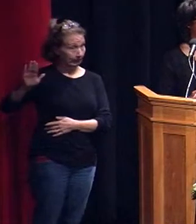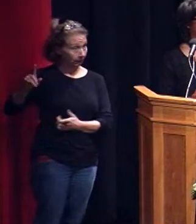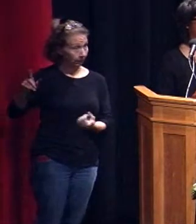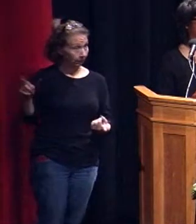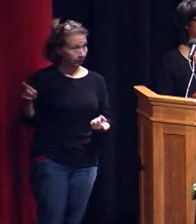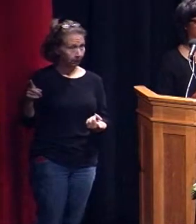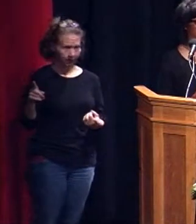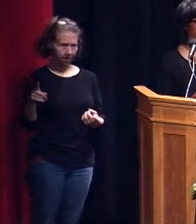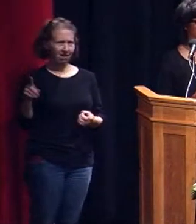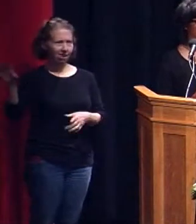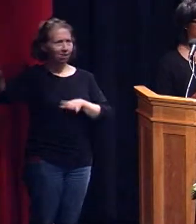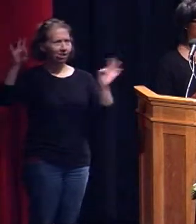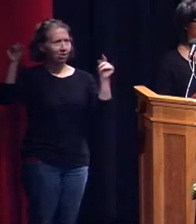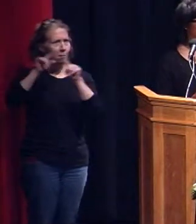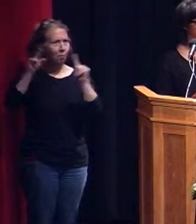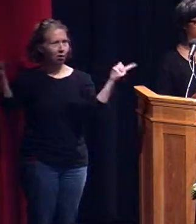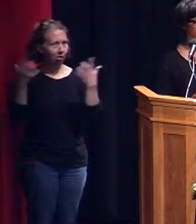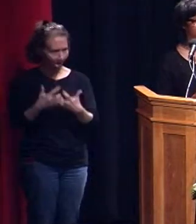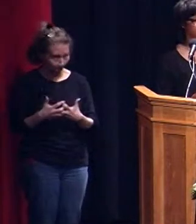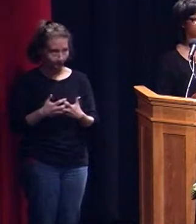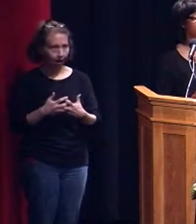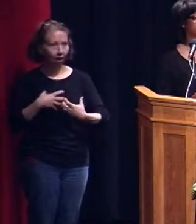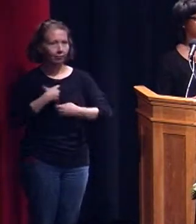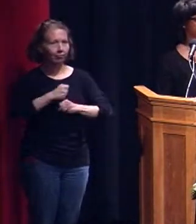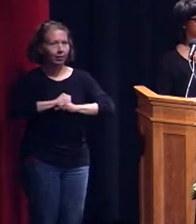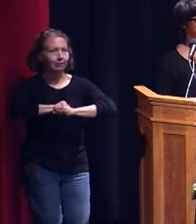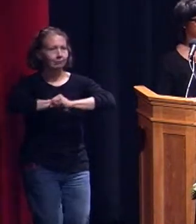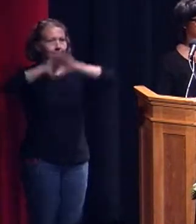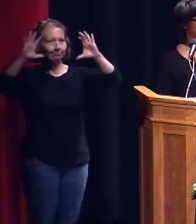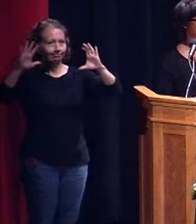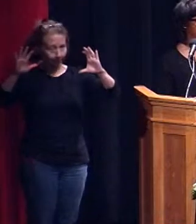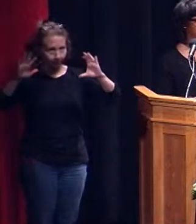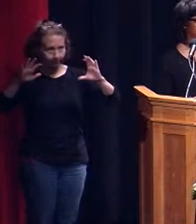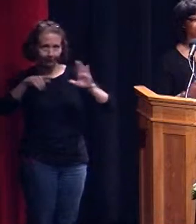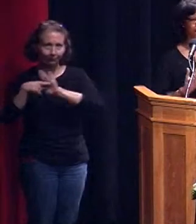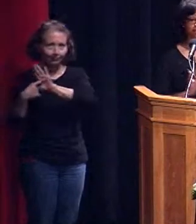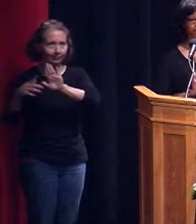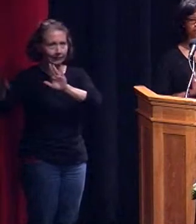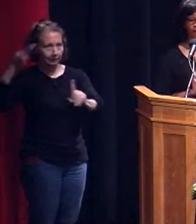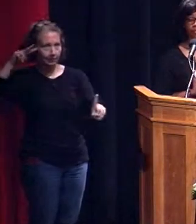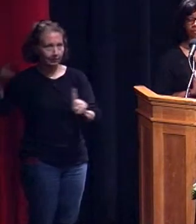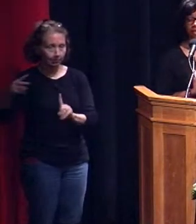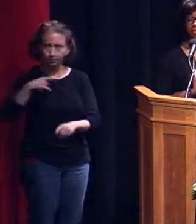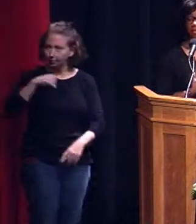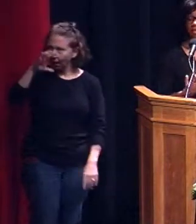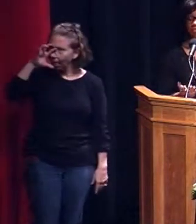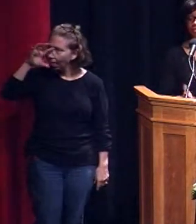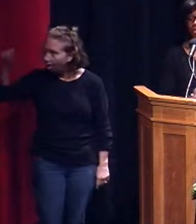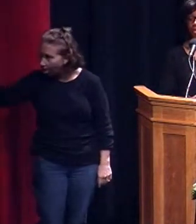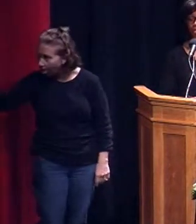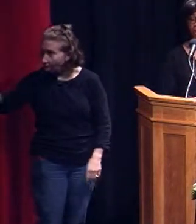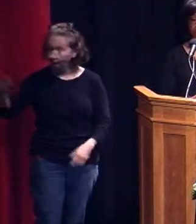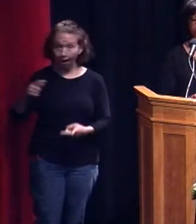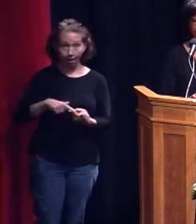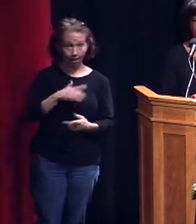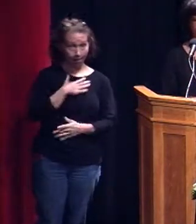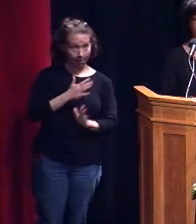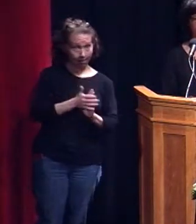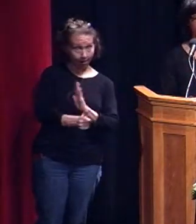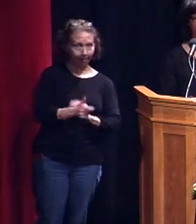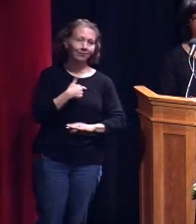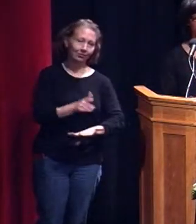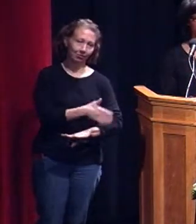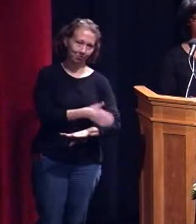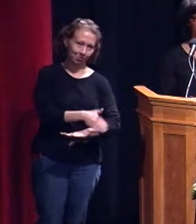could put together words and make people see exactly where he was coming from. And I was blessed with the gift of song. I can